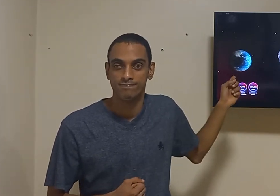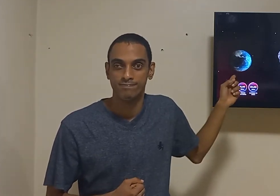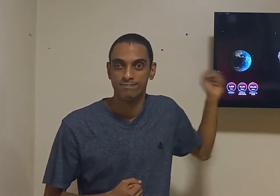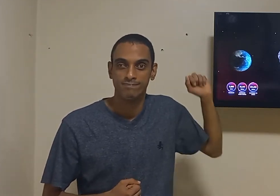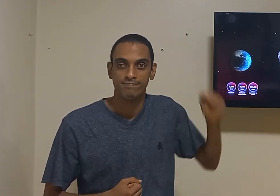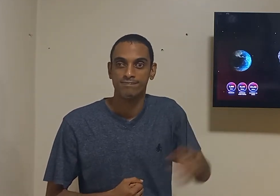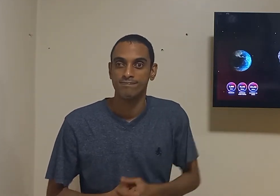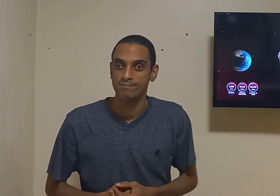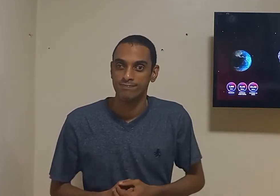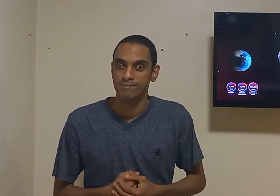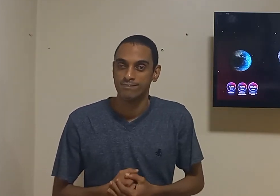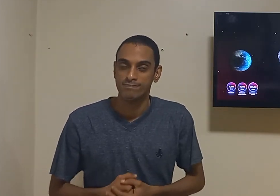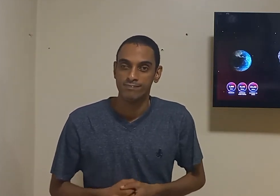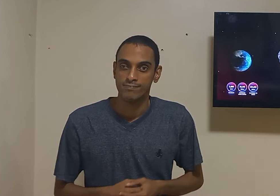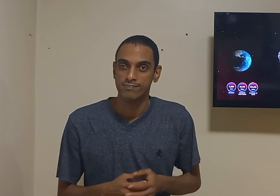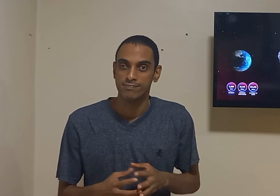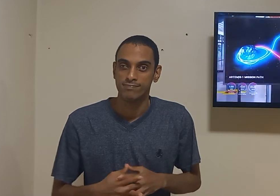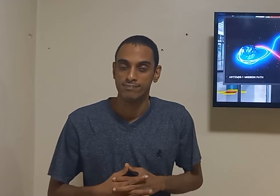come.